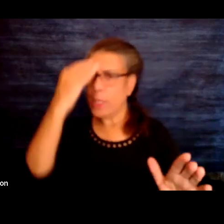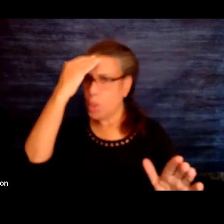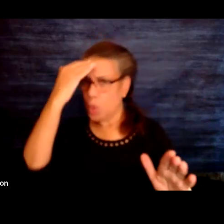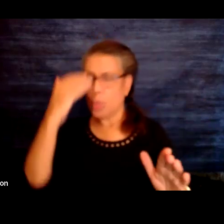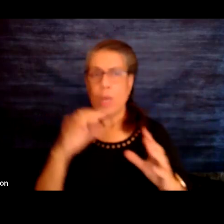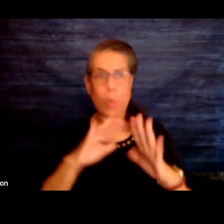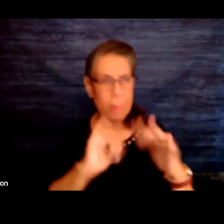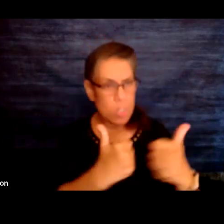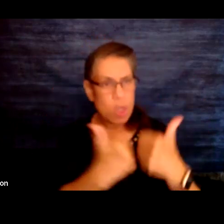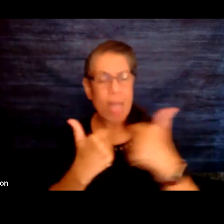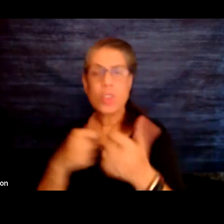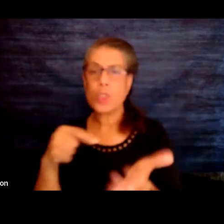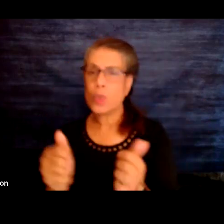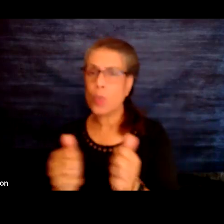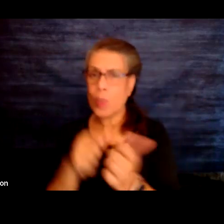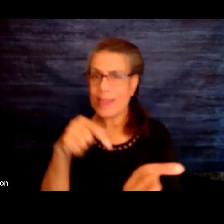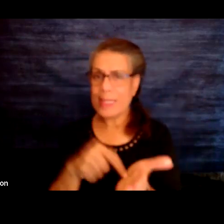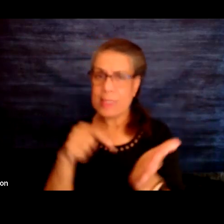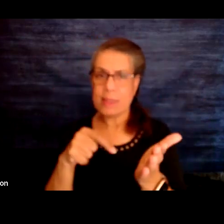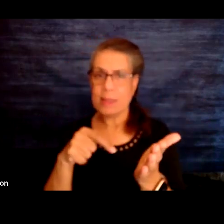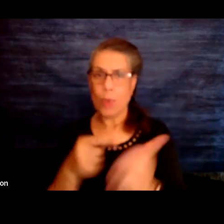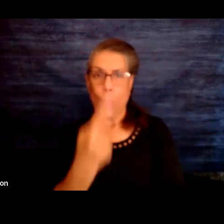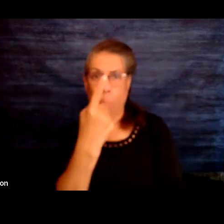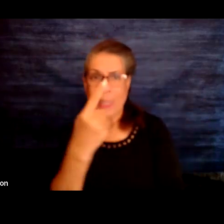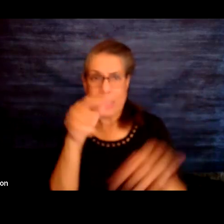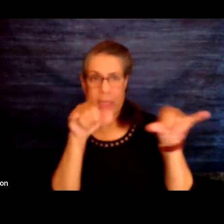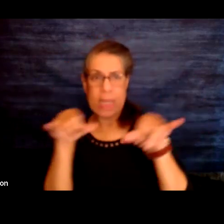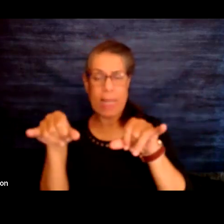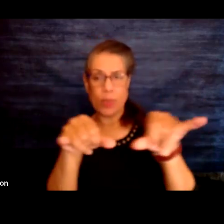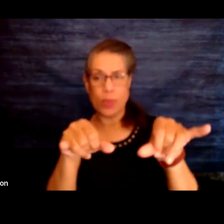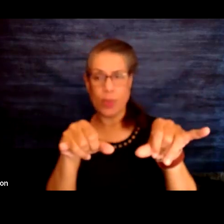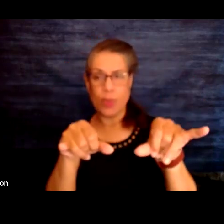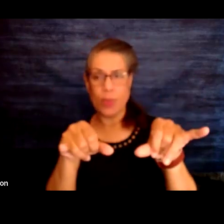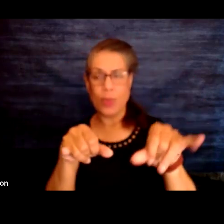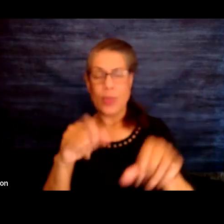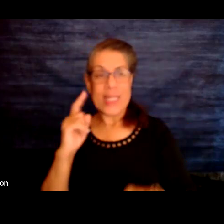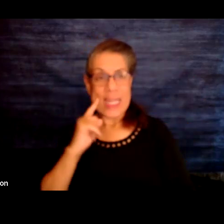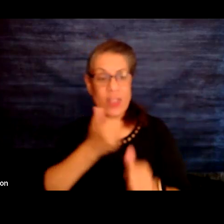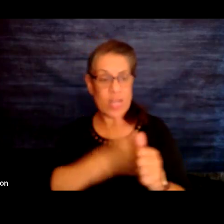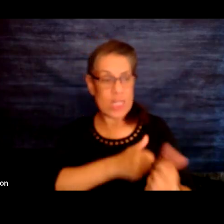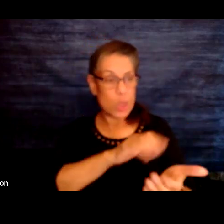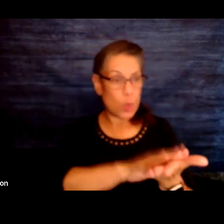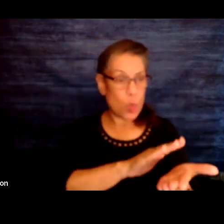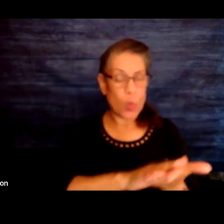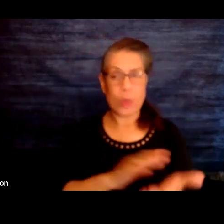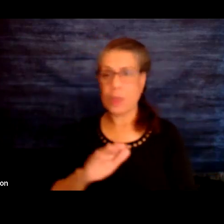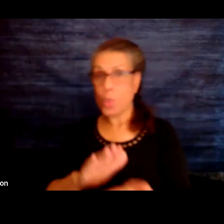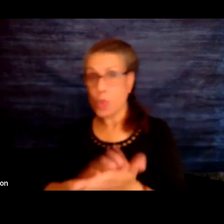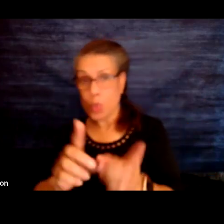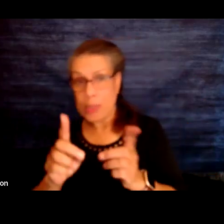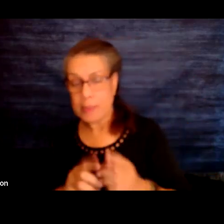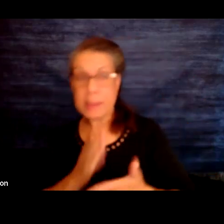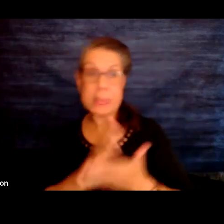bunch of challenges with it. And to hear the conversations between the school and the district, and some good,